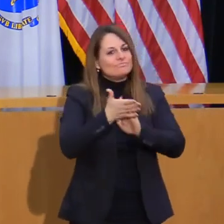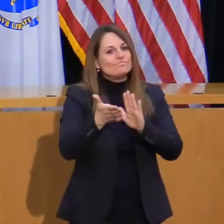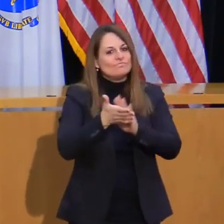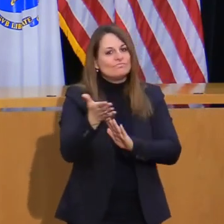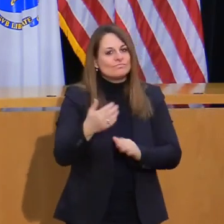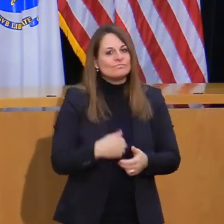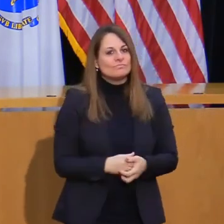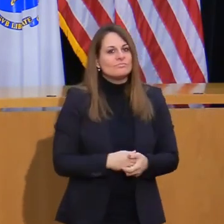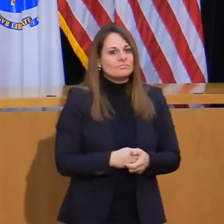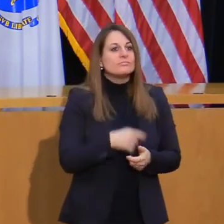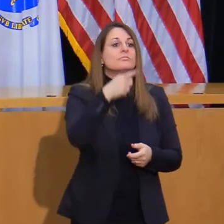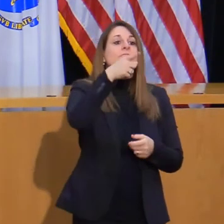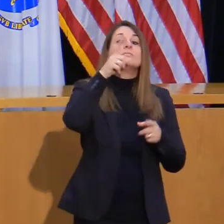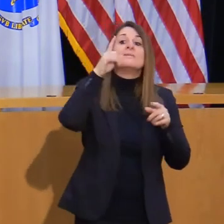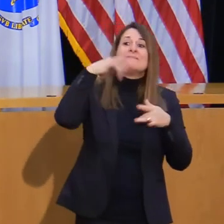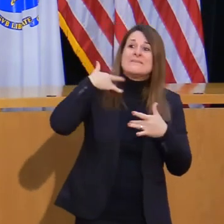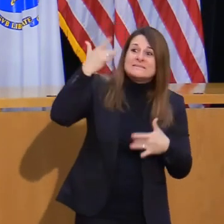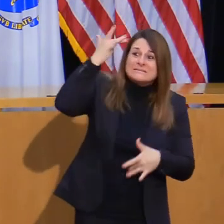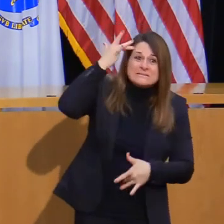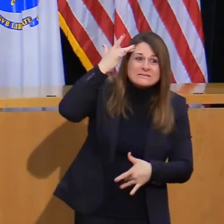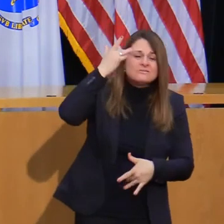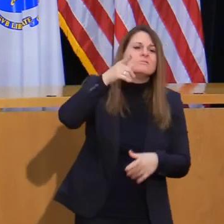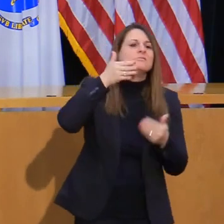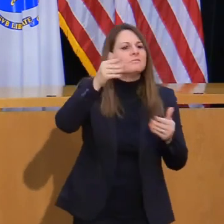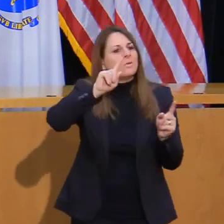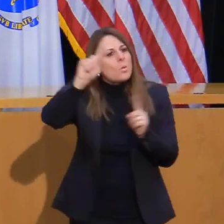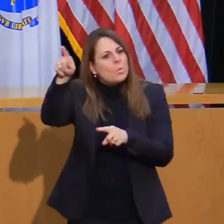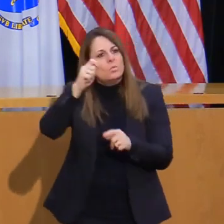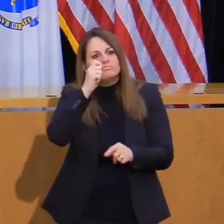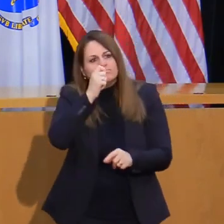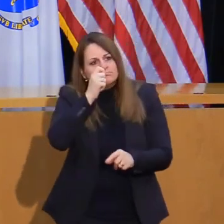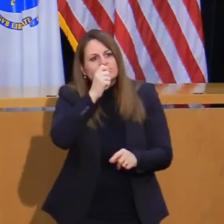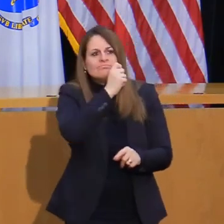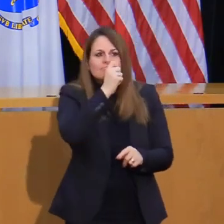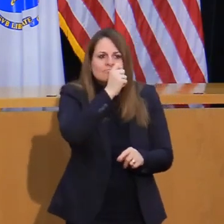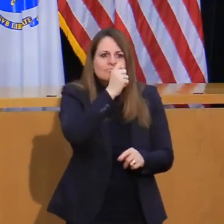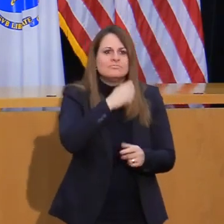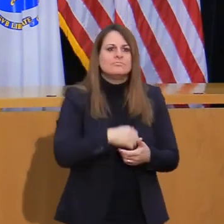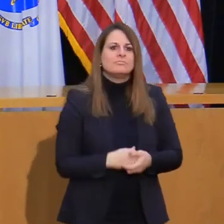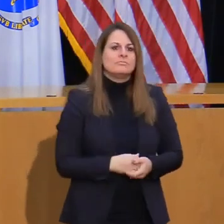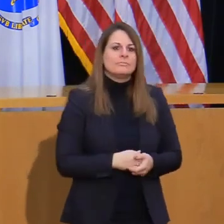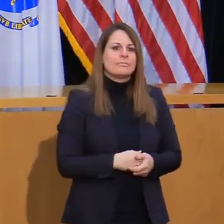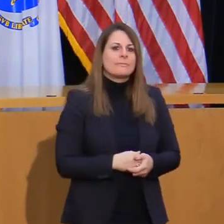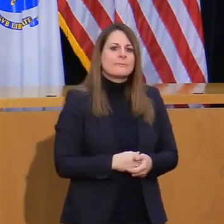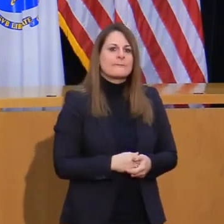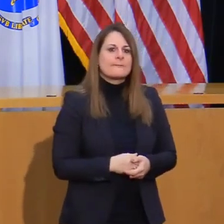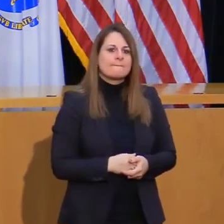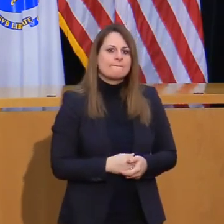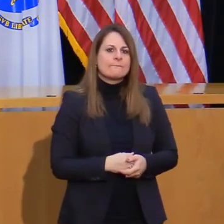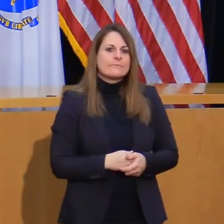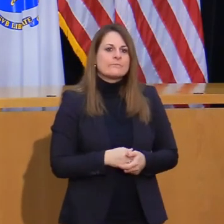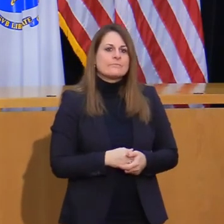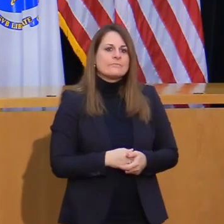exposed. Thank you. And now it's my privilege to hand this over to Kelly Barrio, who, as I said, is the Vice